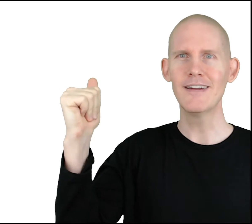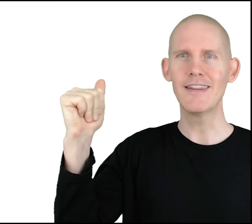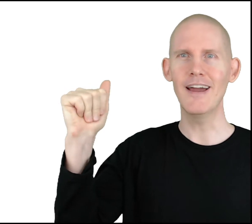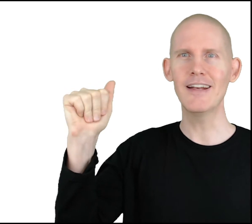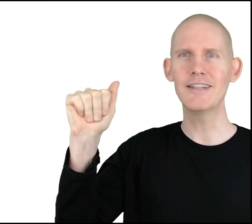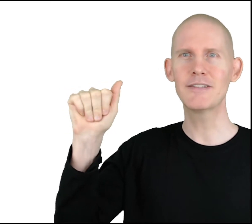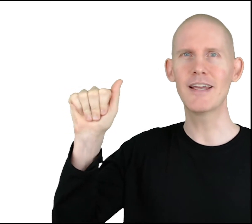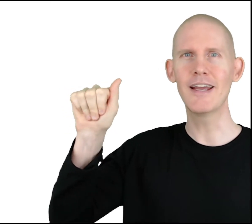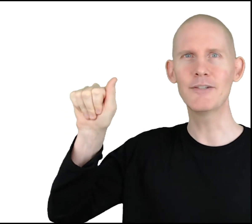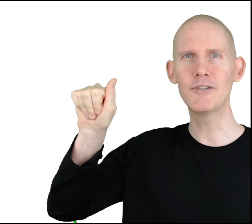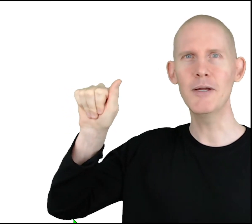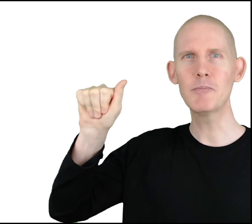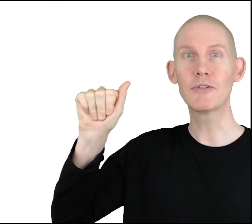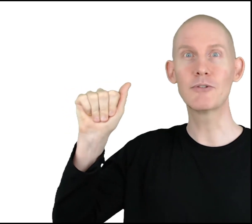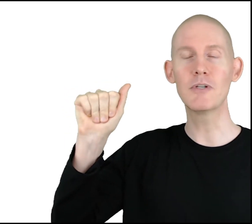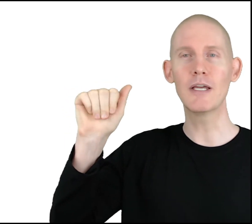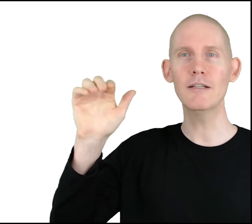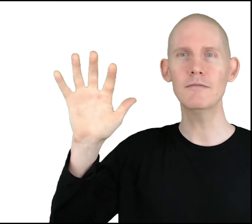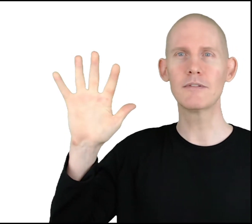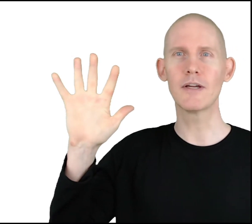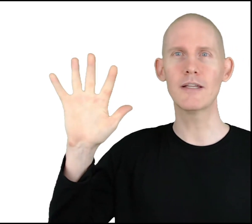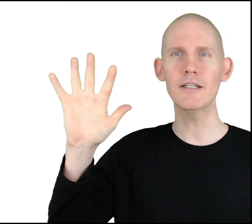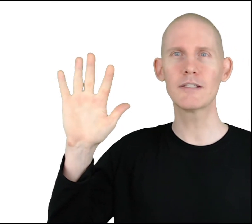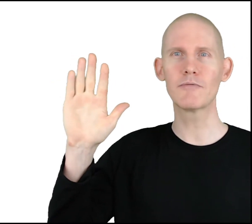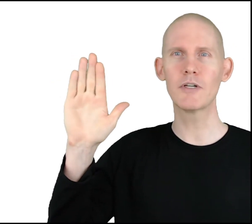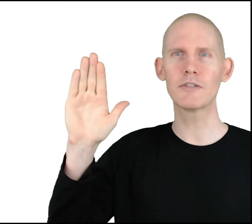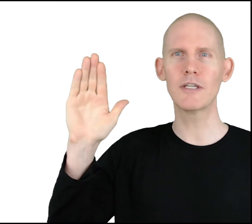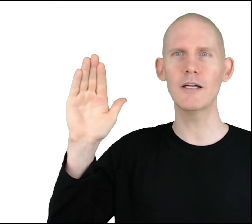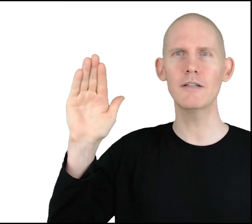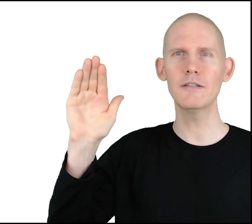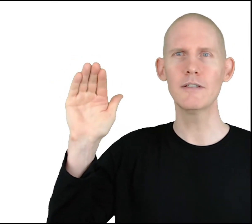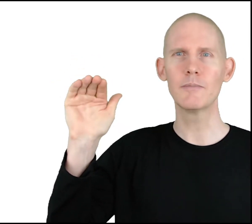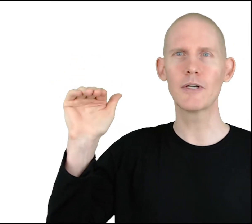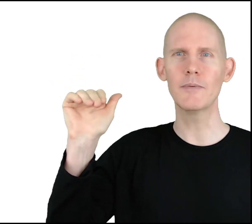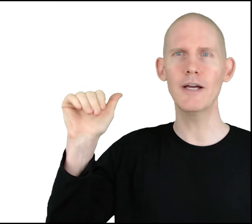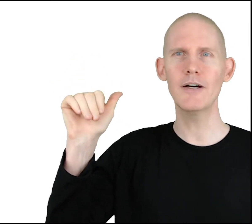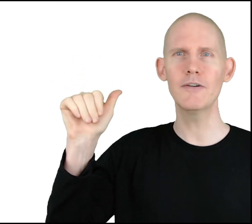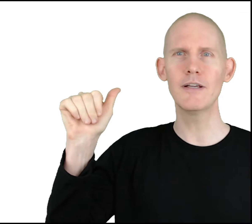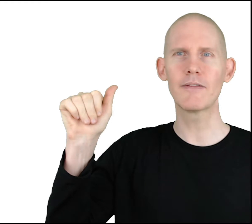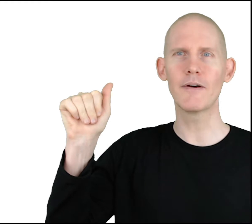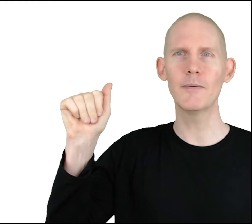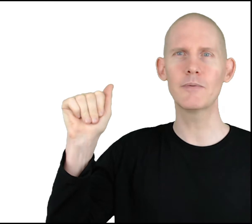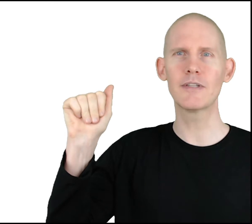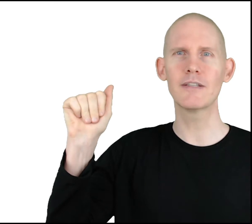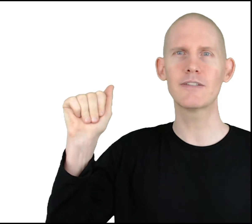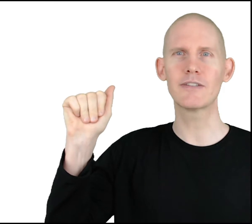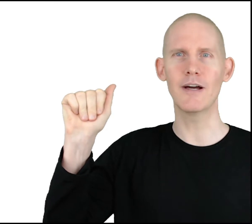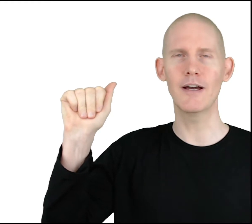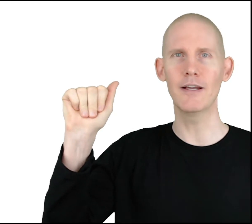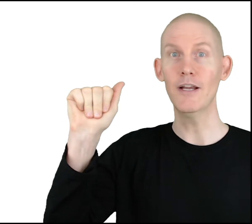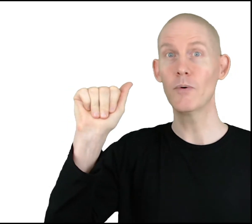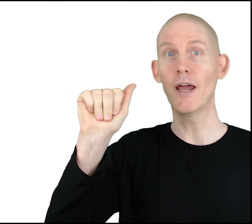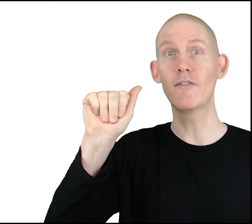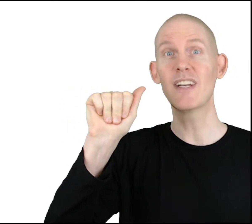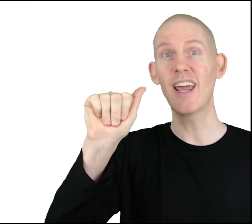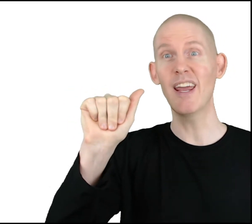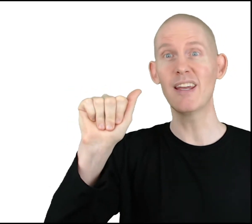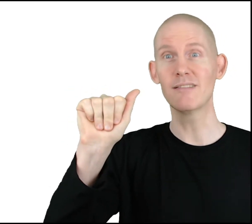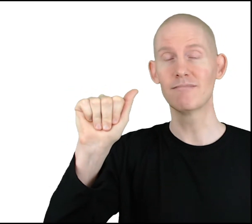That is the hand shape. Let's do it again, like this. Fingers together, bring them down, thumb to the side. We have an A. All